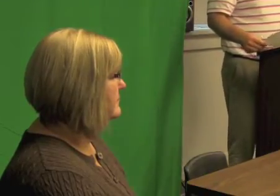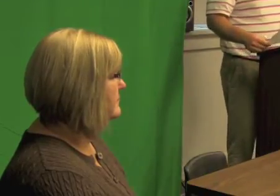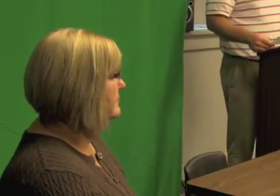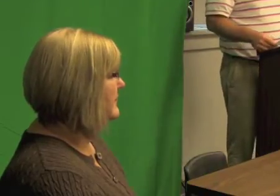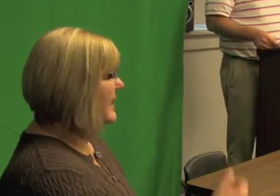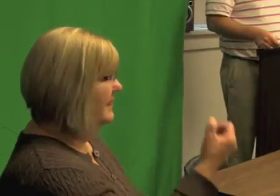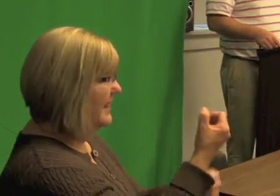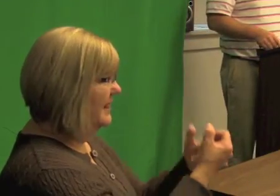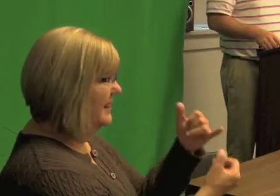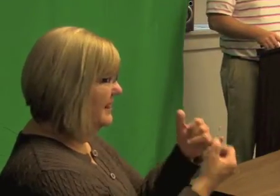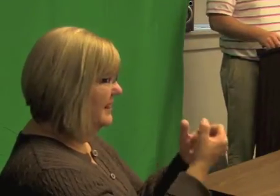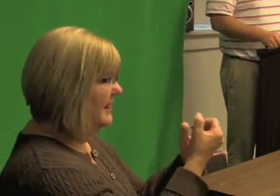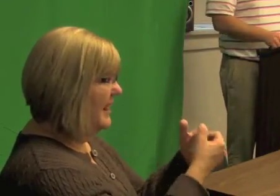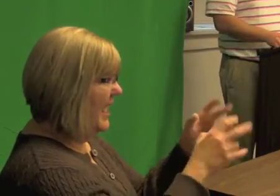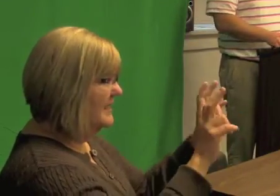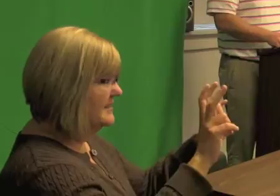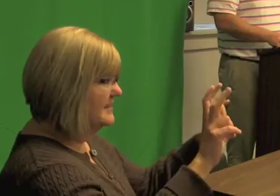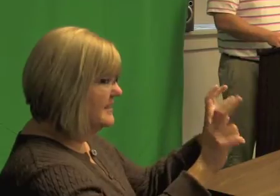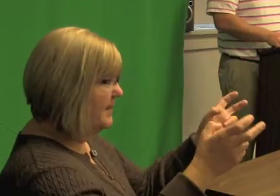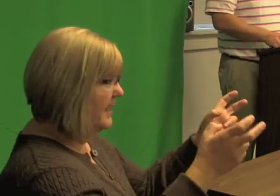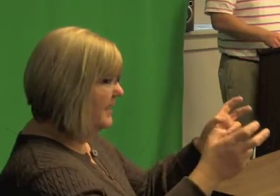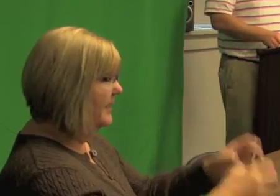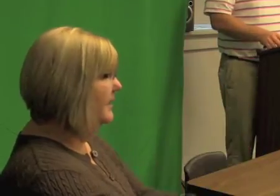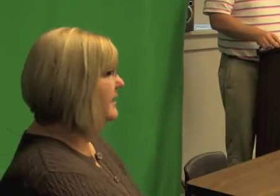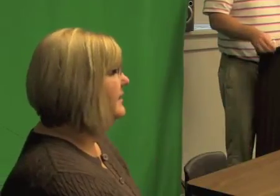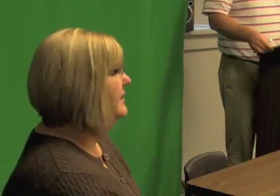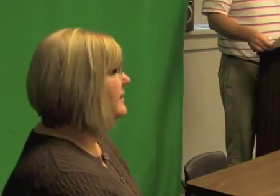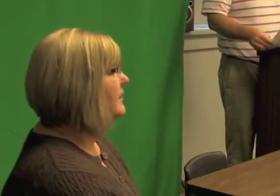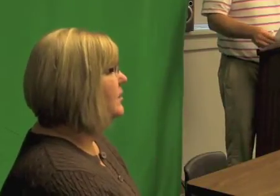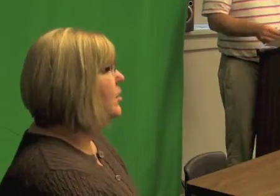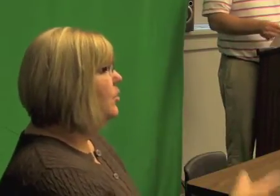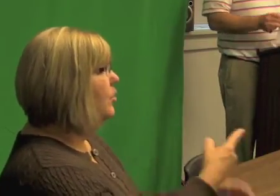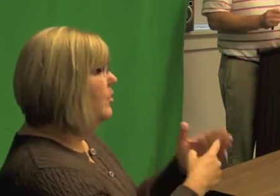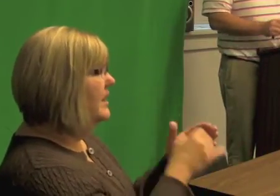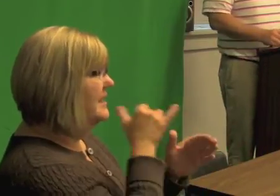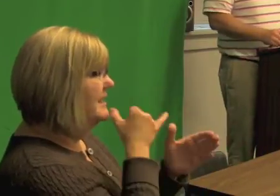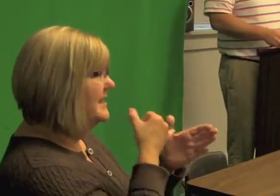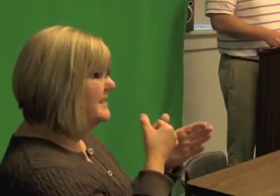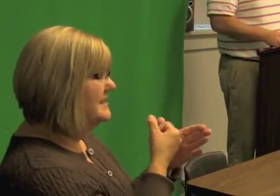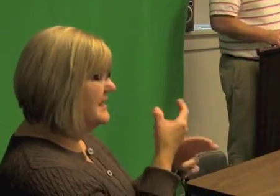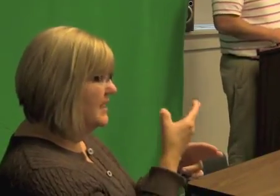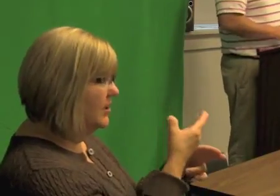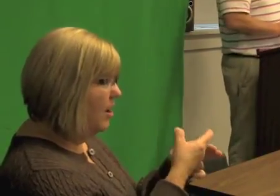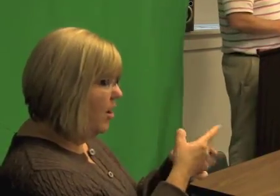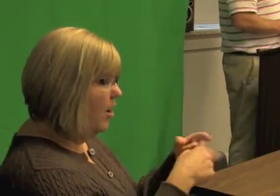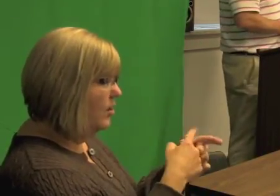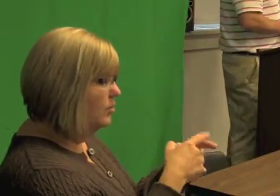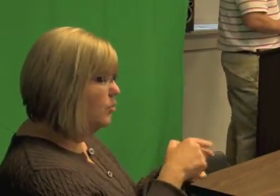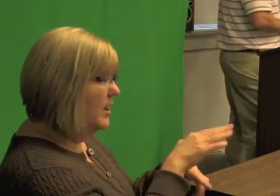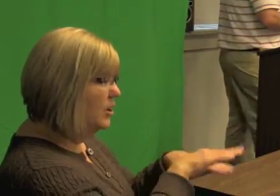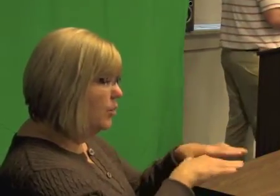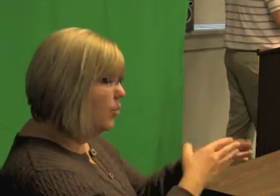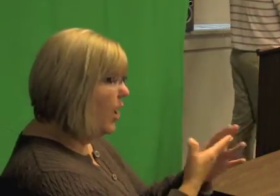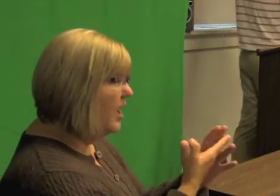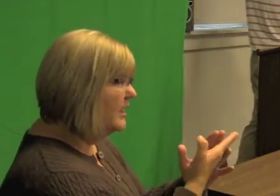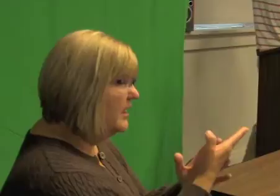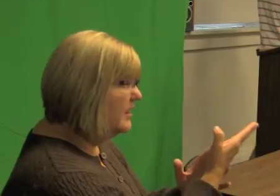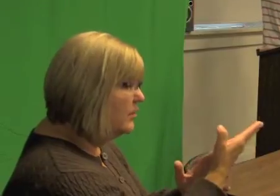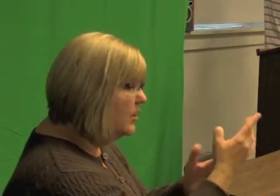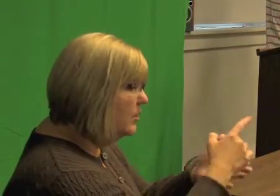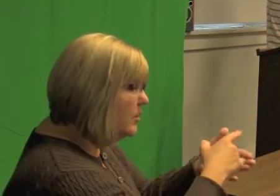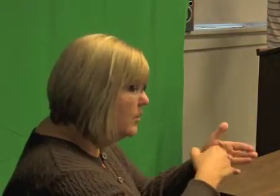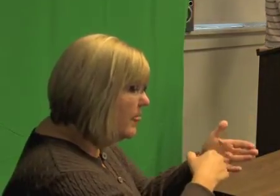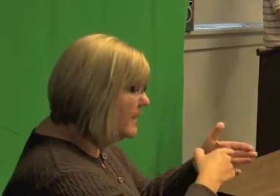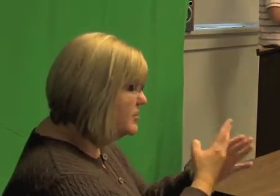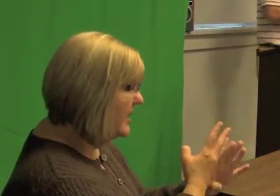And the last topic, what is it called when you're walking through the checkout